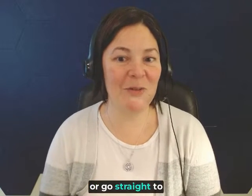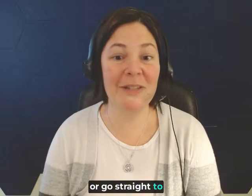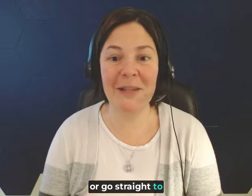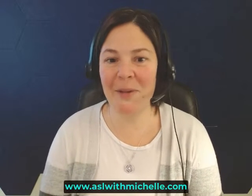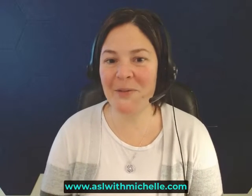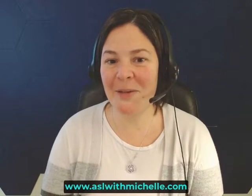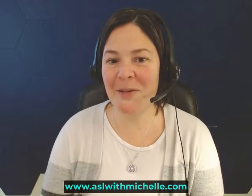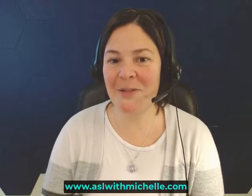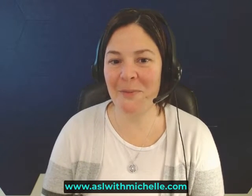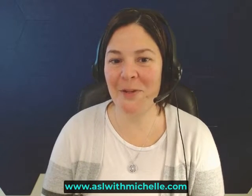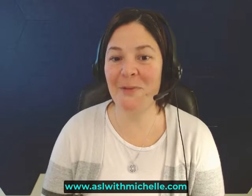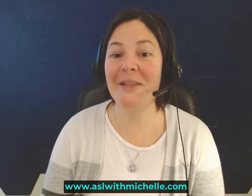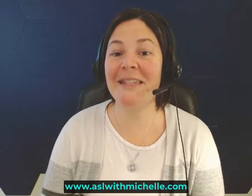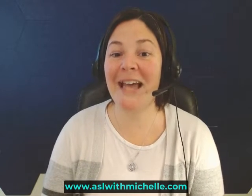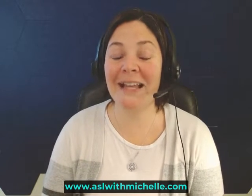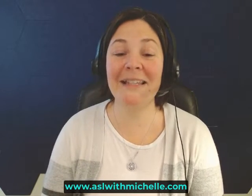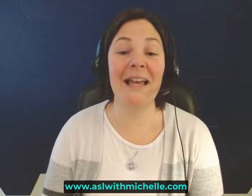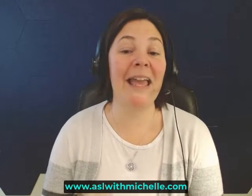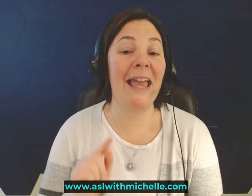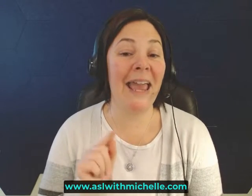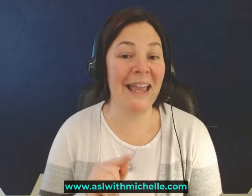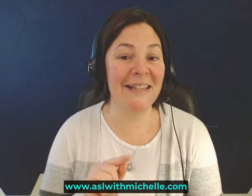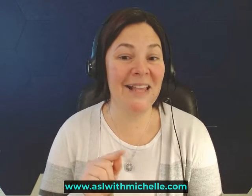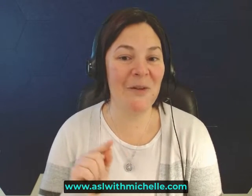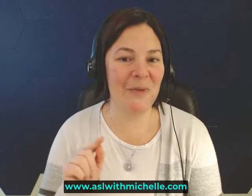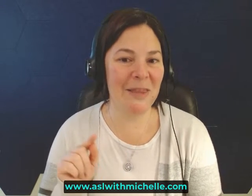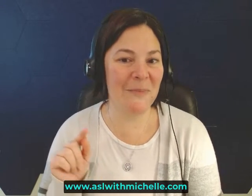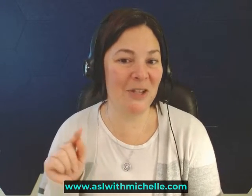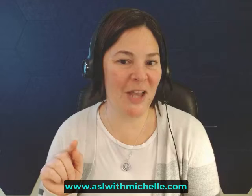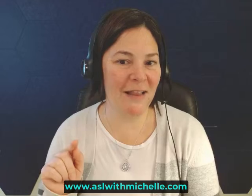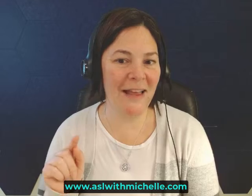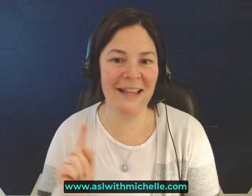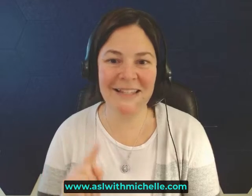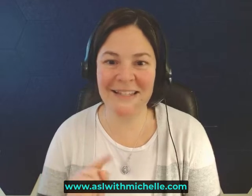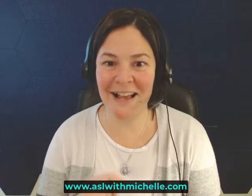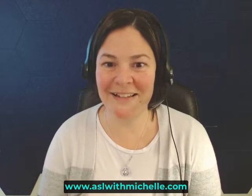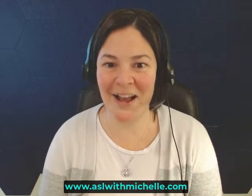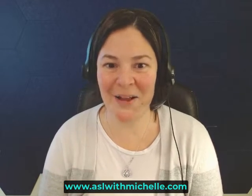to www.aslwithmichelle.com.